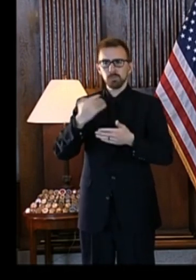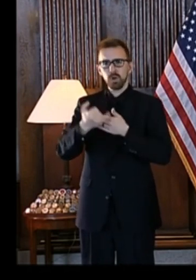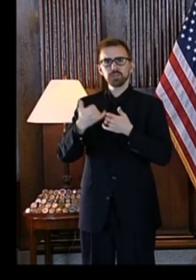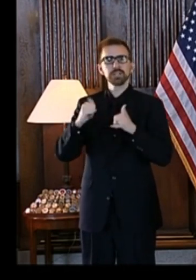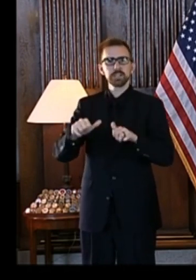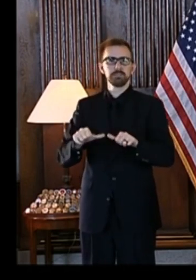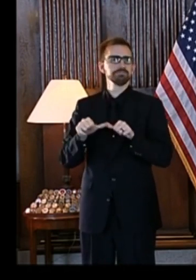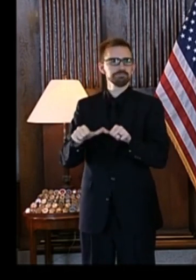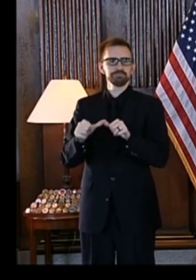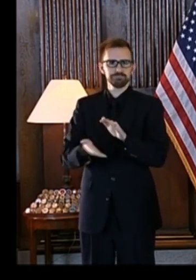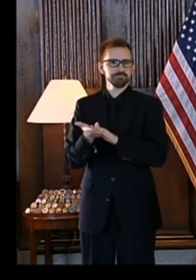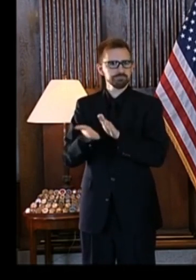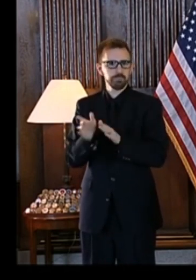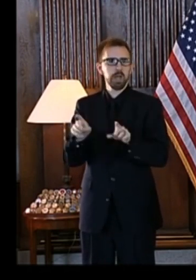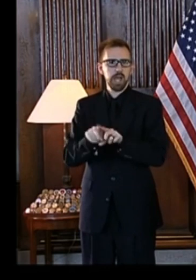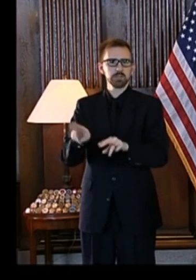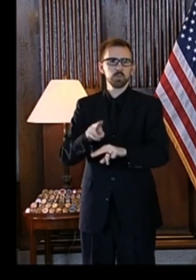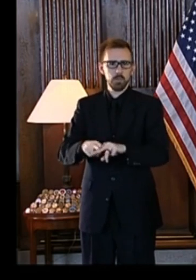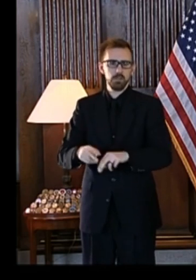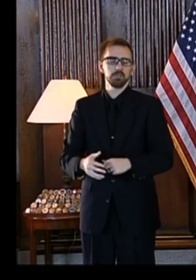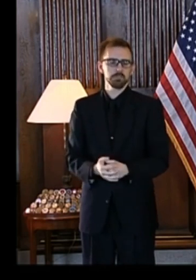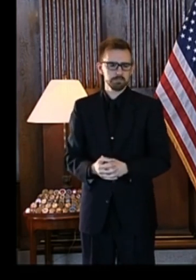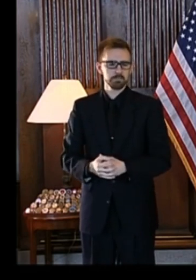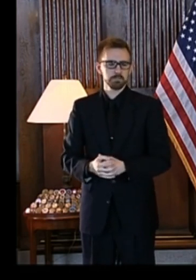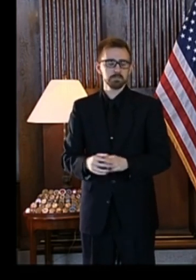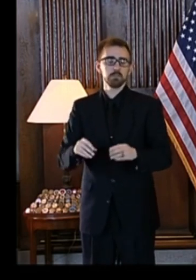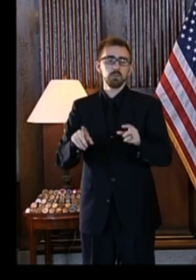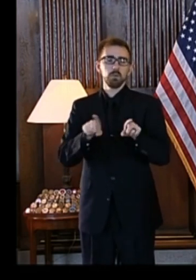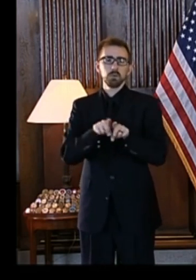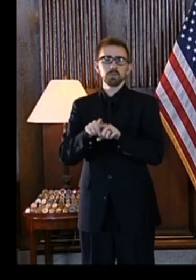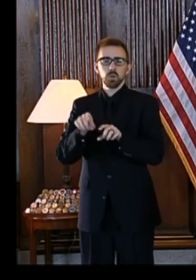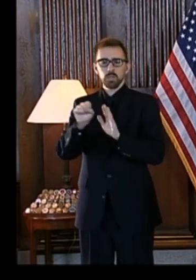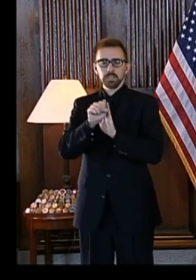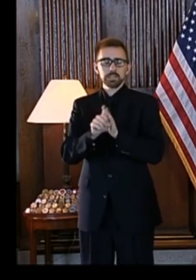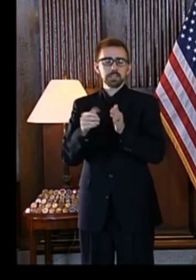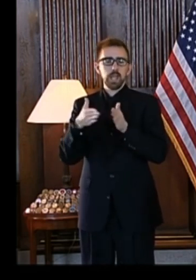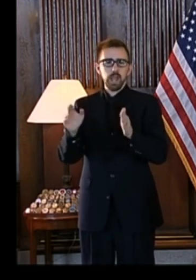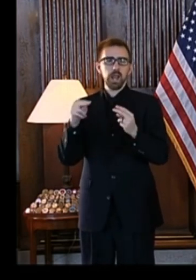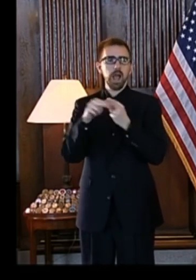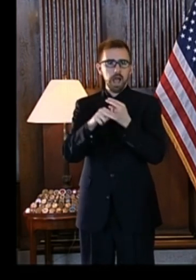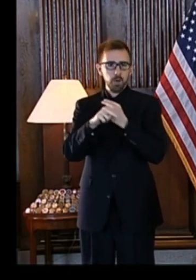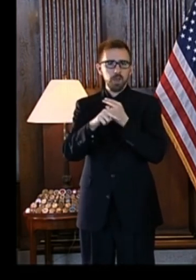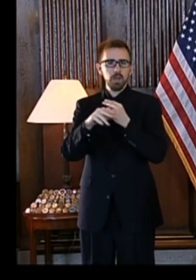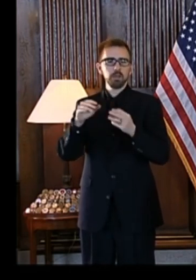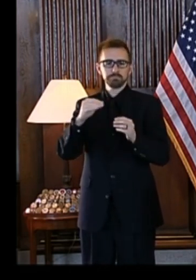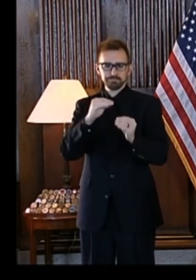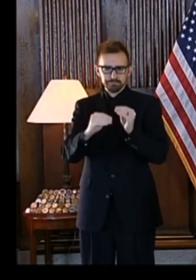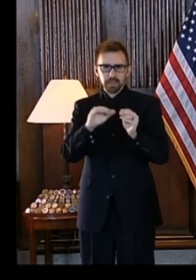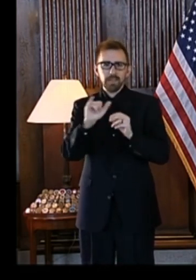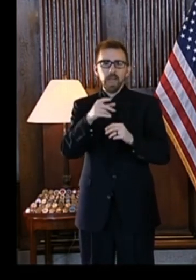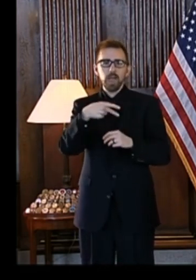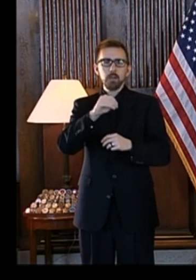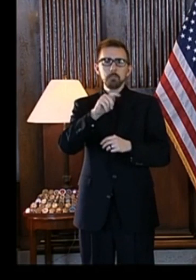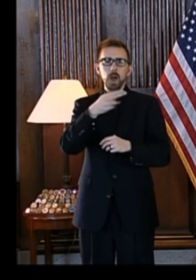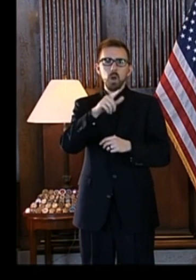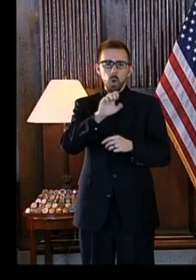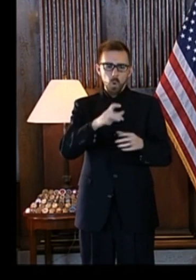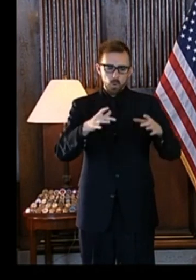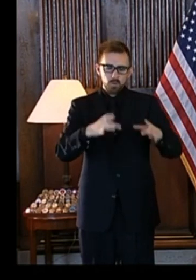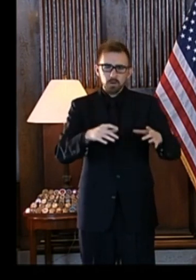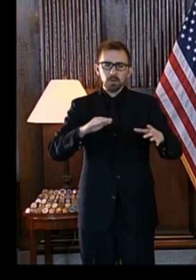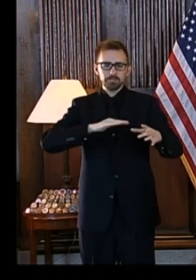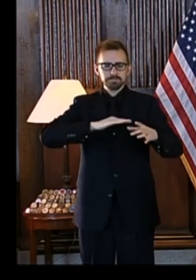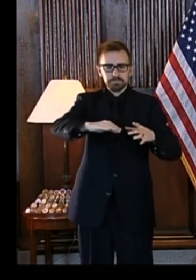continue to move forward. In addition, our statewide highway maintenance operations such as pothole patching, striping, and pavement